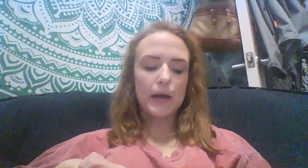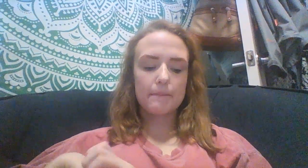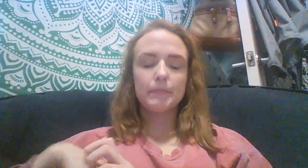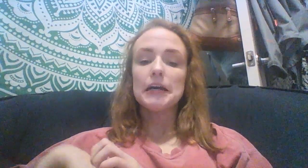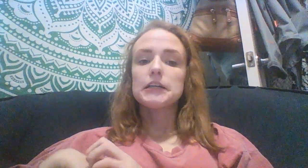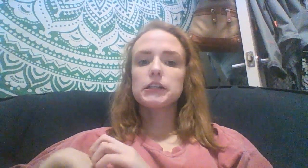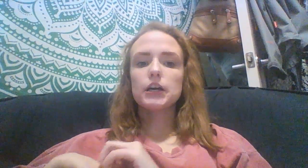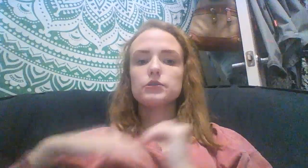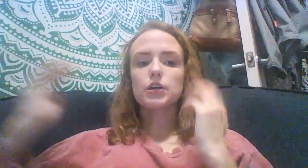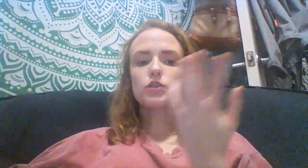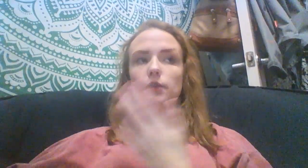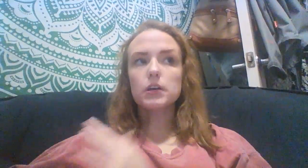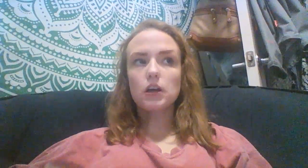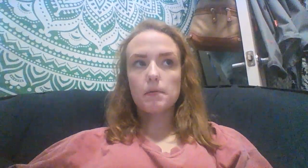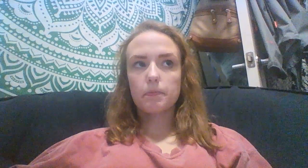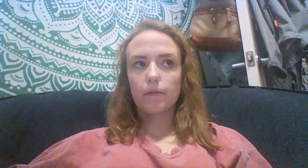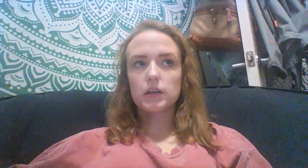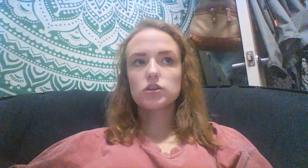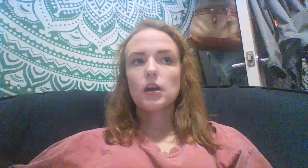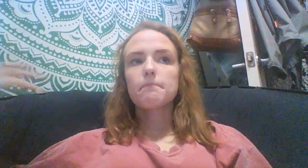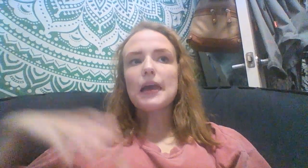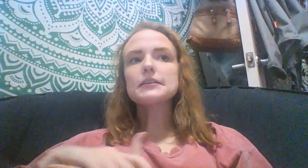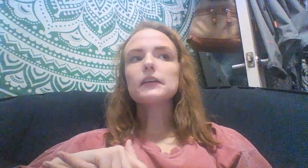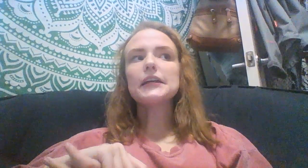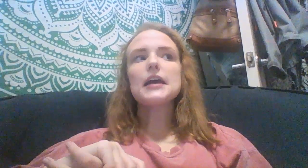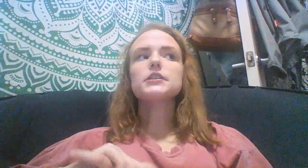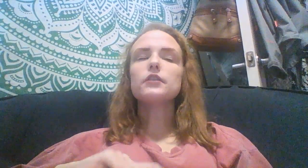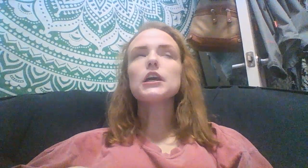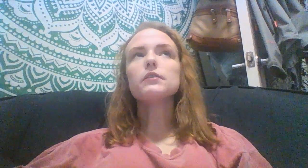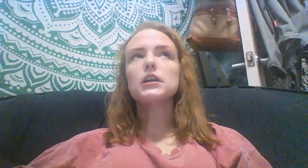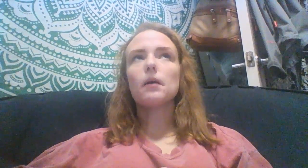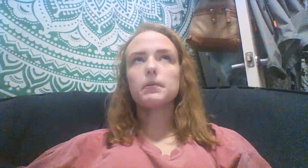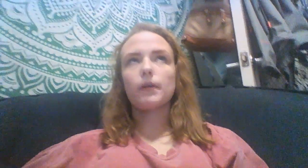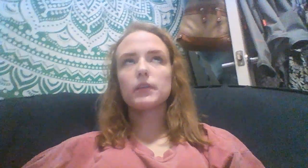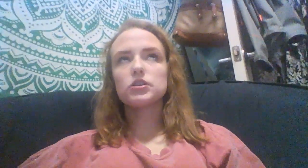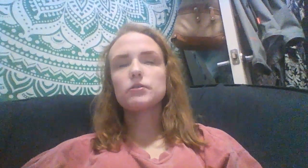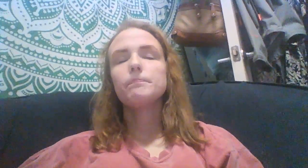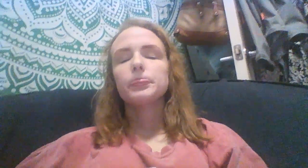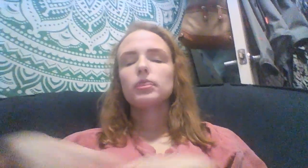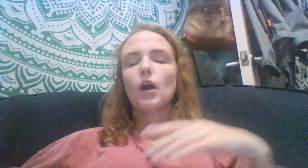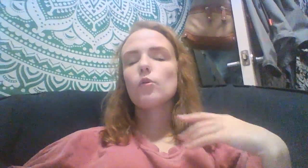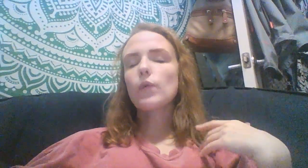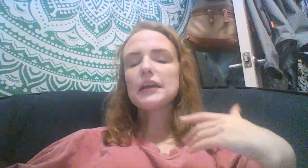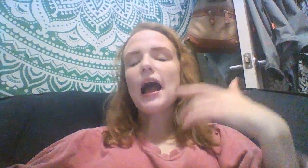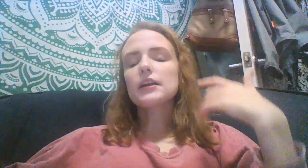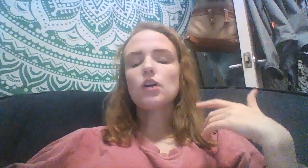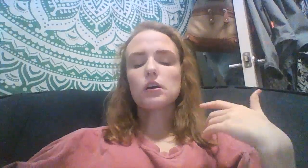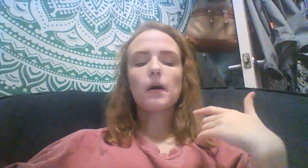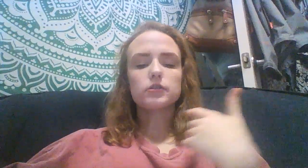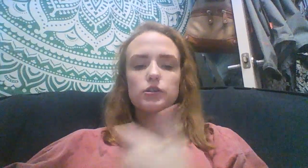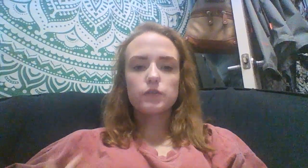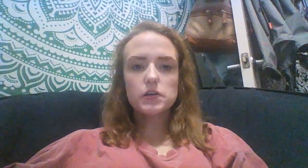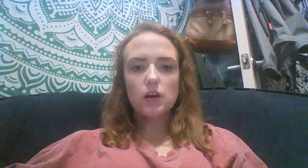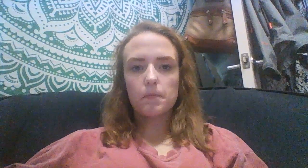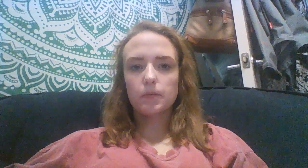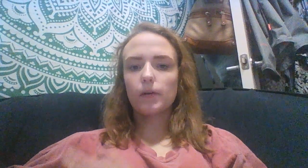Okay, so socioeconomic privilege. Basically, socioeconomic privilege, when I talk about socioeconomic